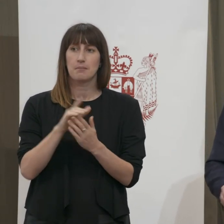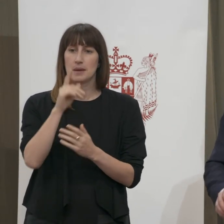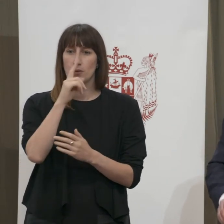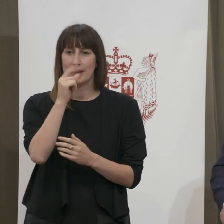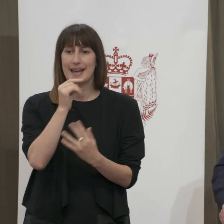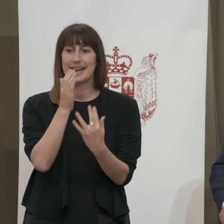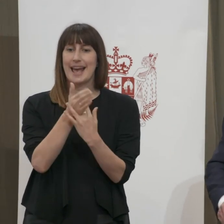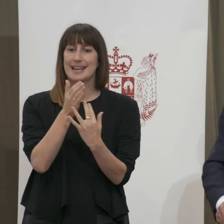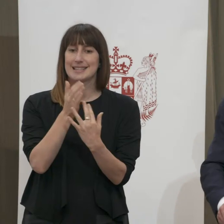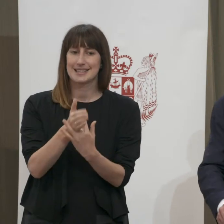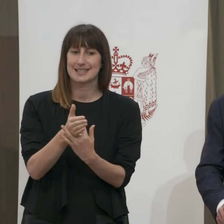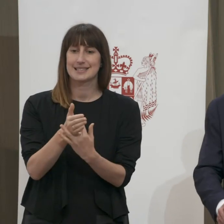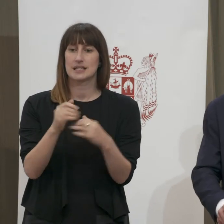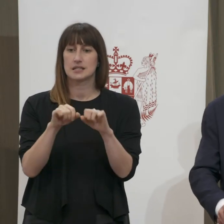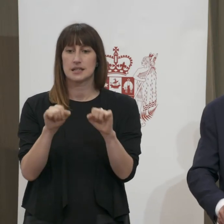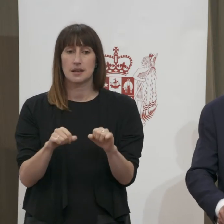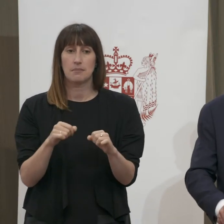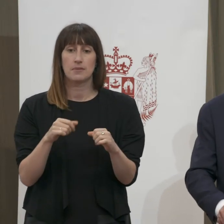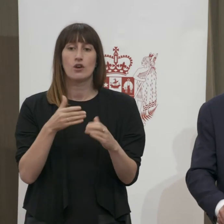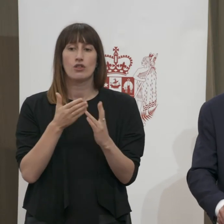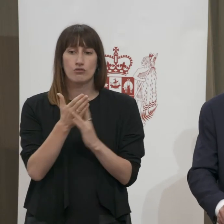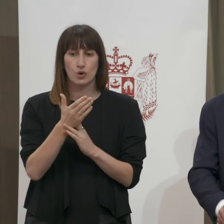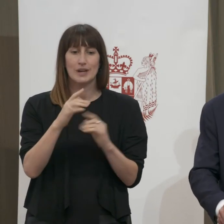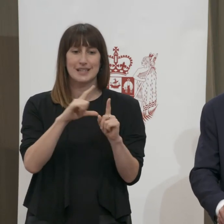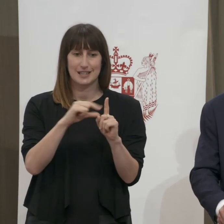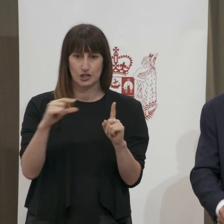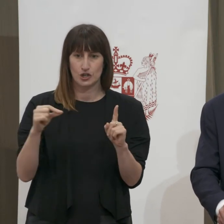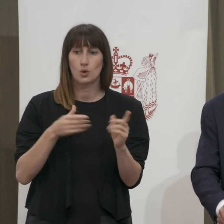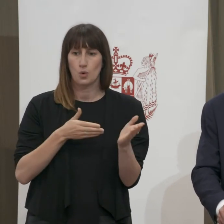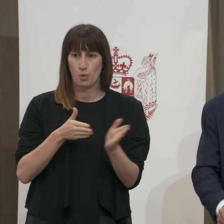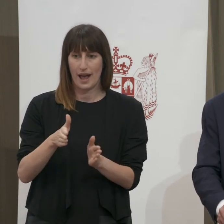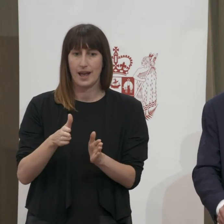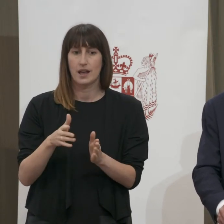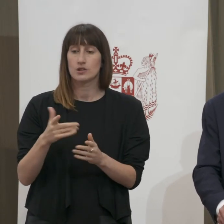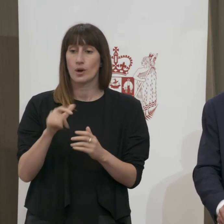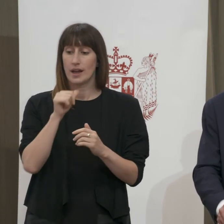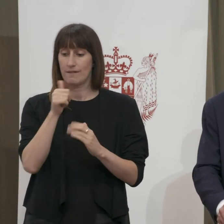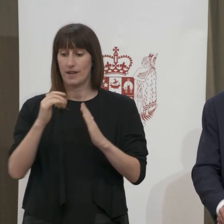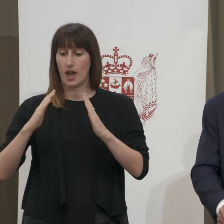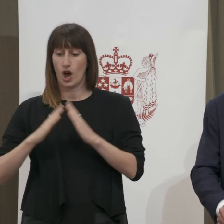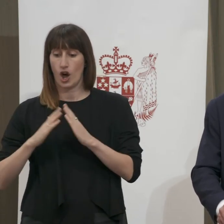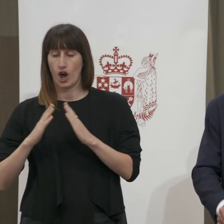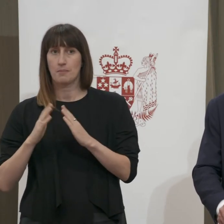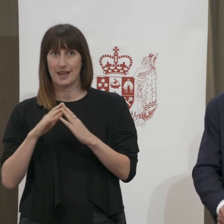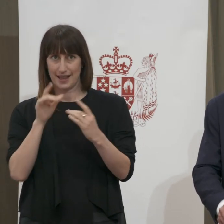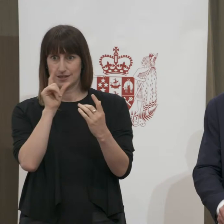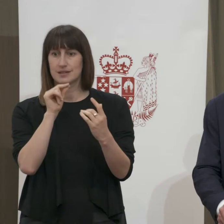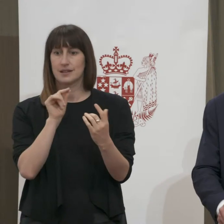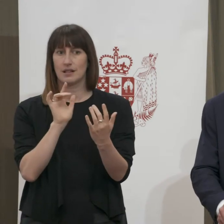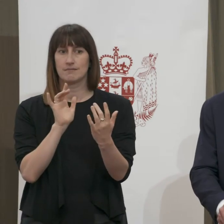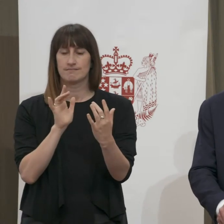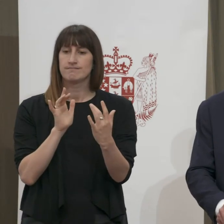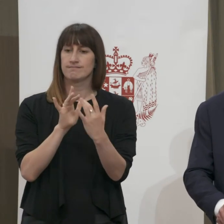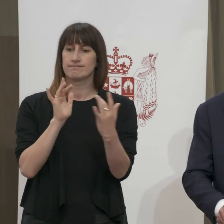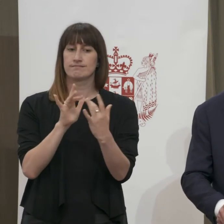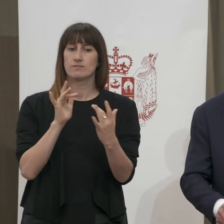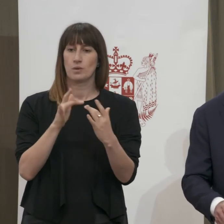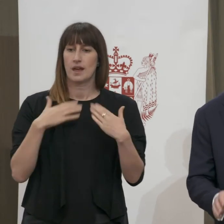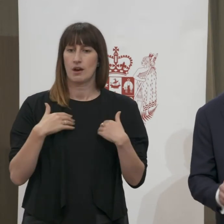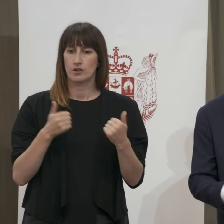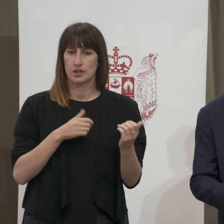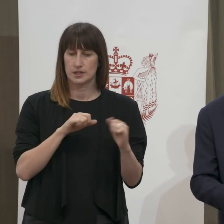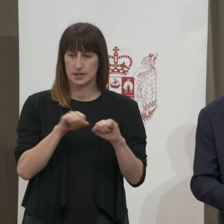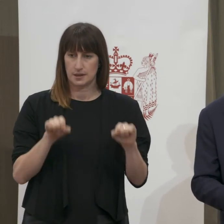digital options, bringing services closer to home than ever before. For decades, we have talked about investing